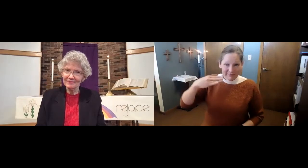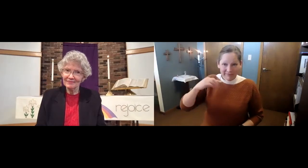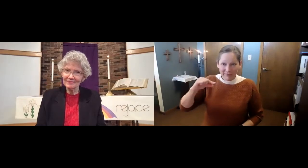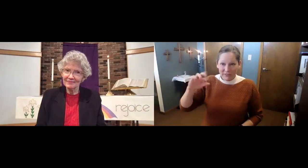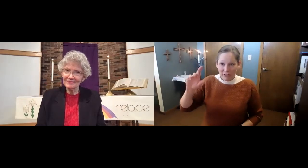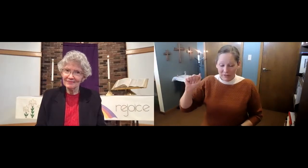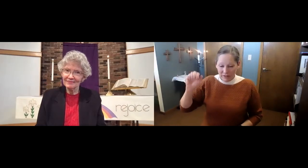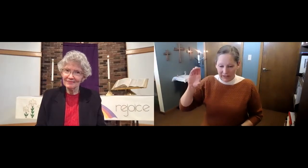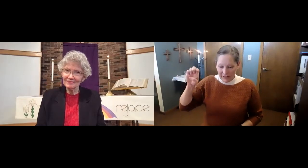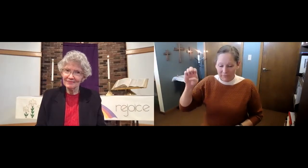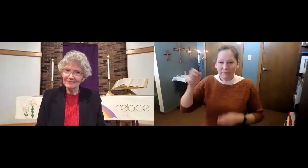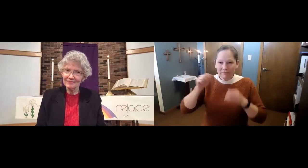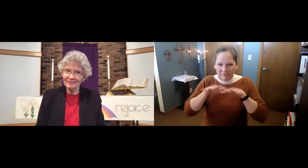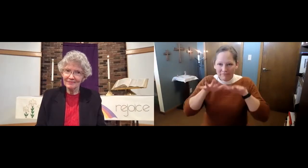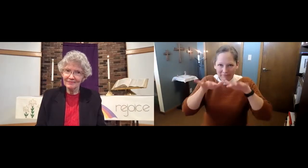The grace of our Lord Jesus Christ,